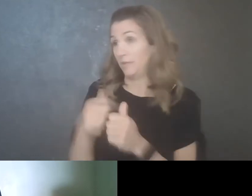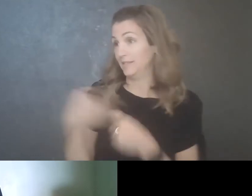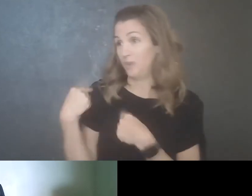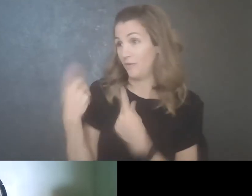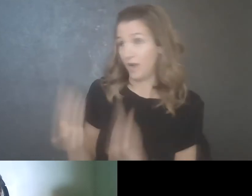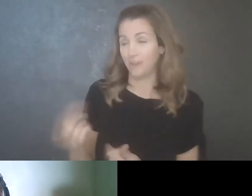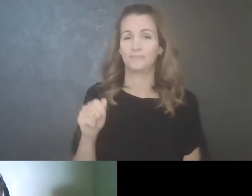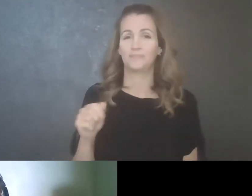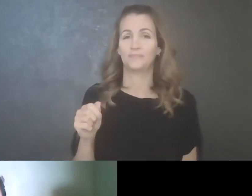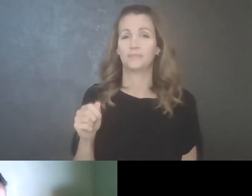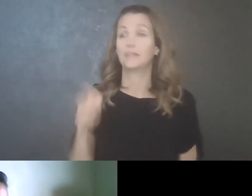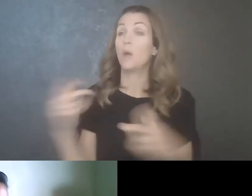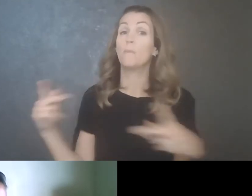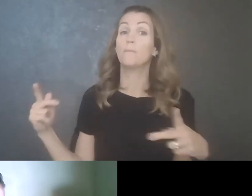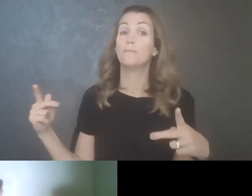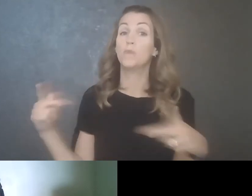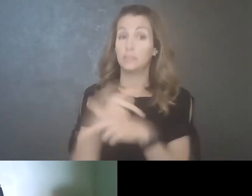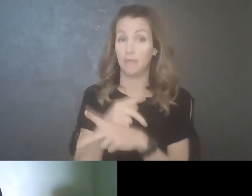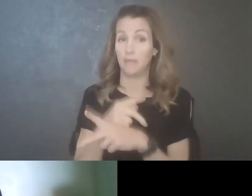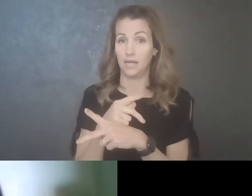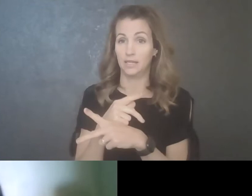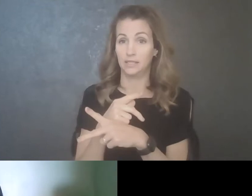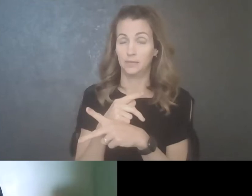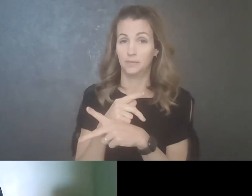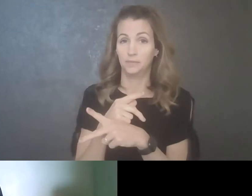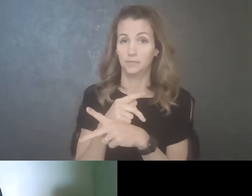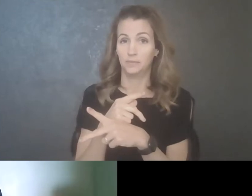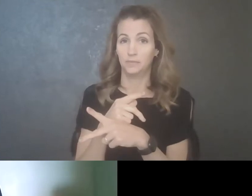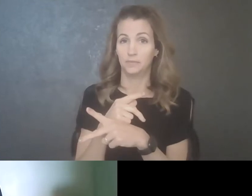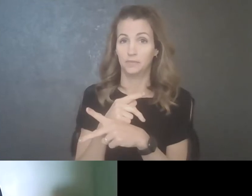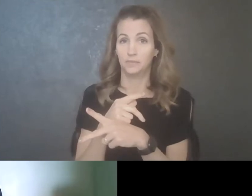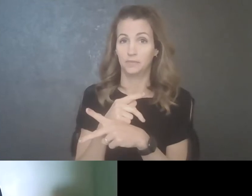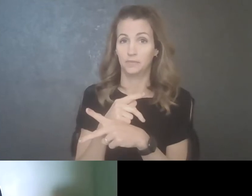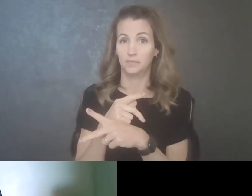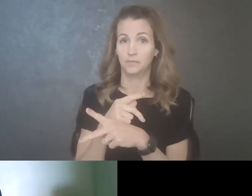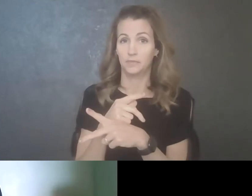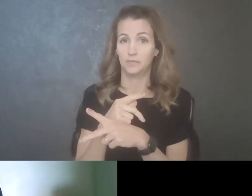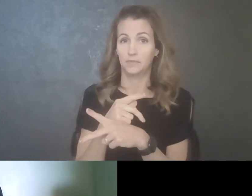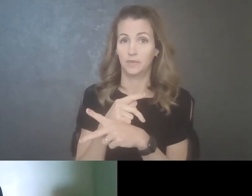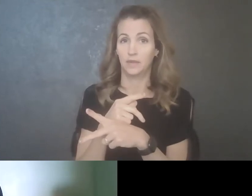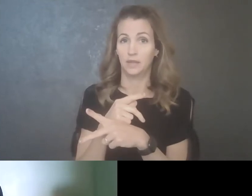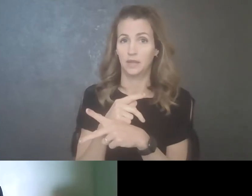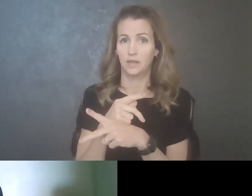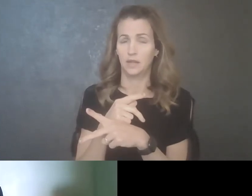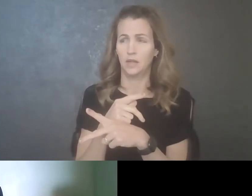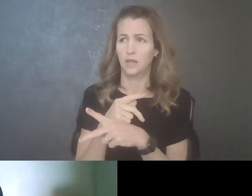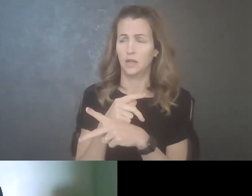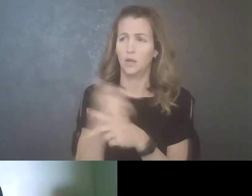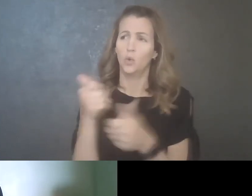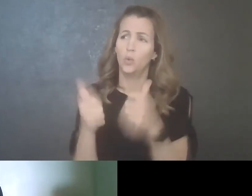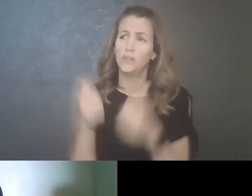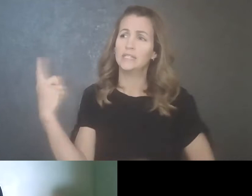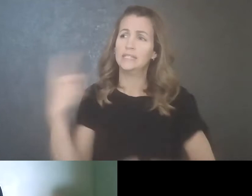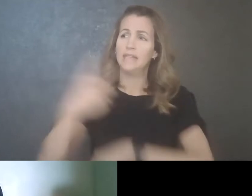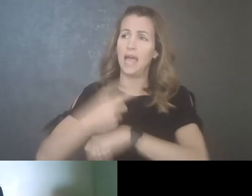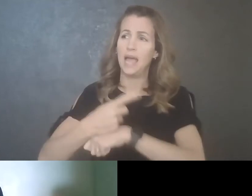And we're going to multiply that, hit multiply. And I'm getting a message. Okay. What day of the month